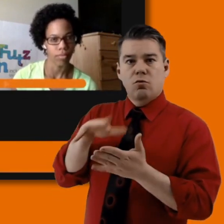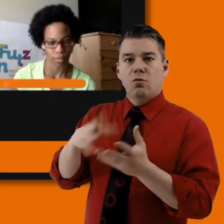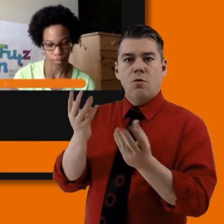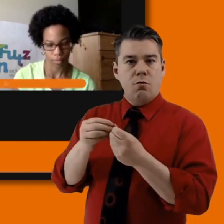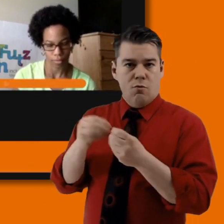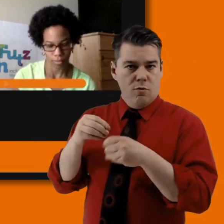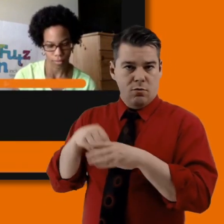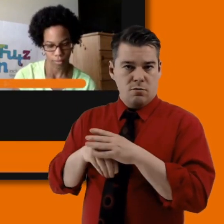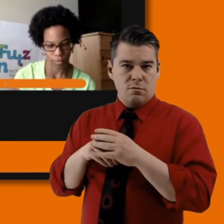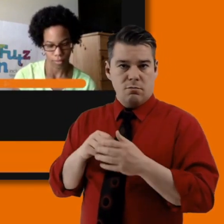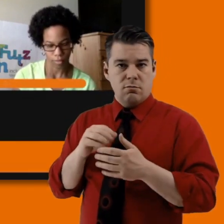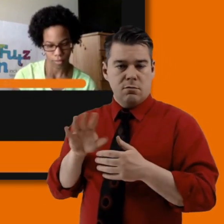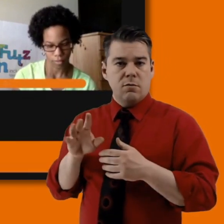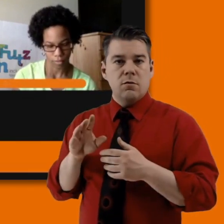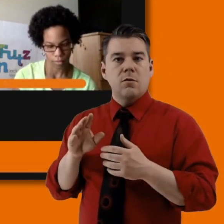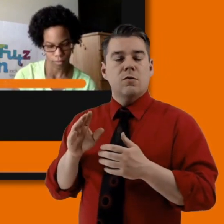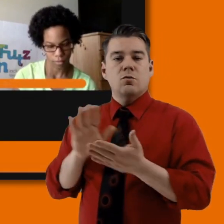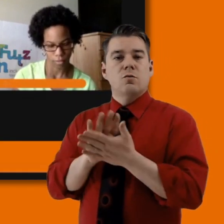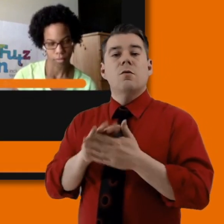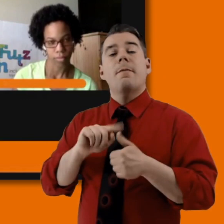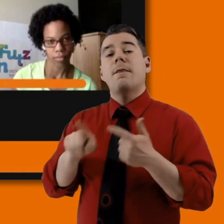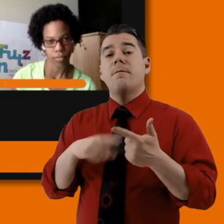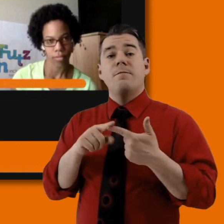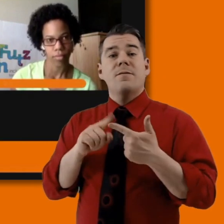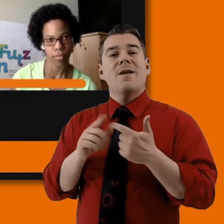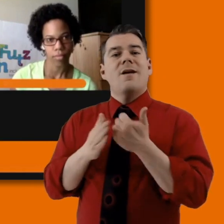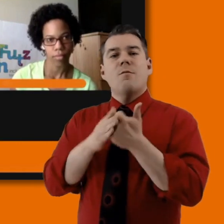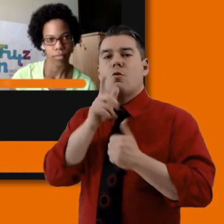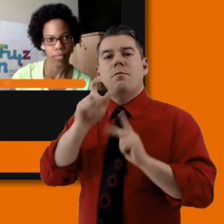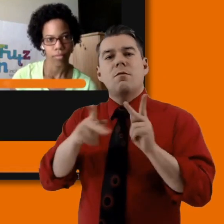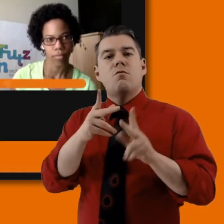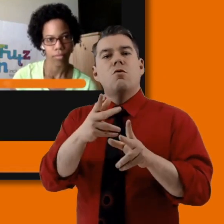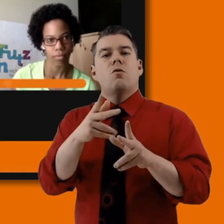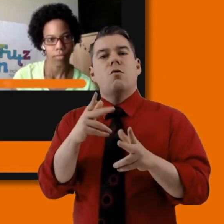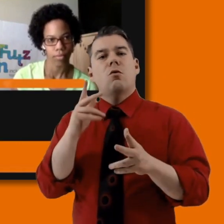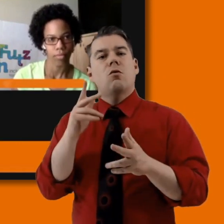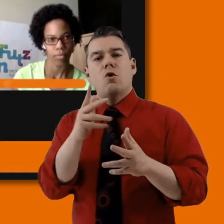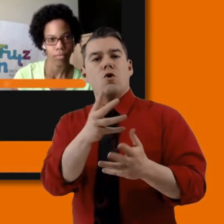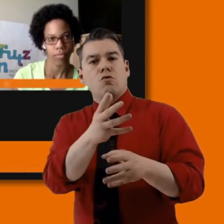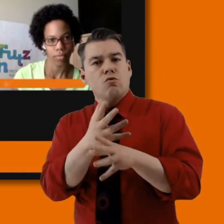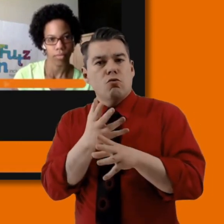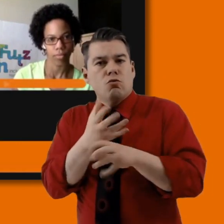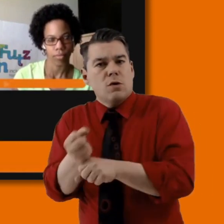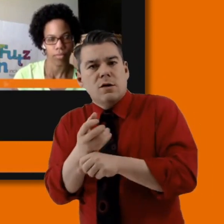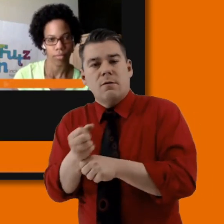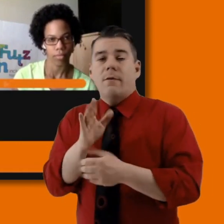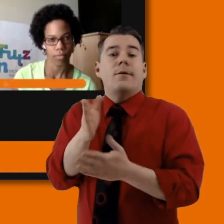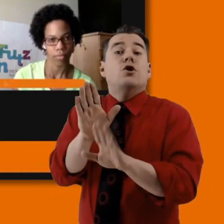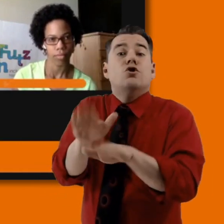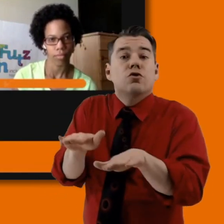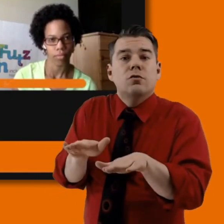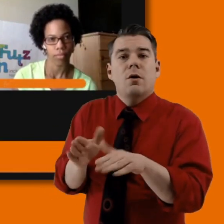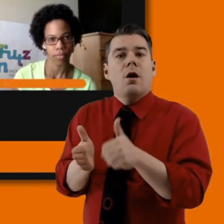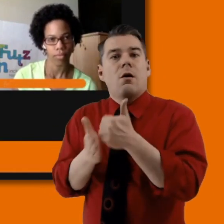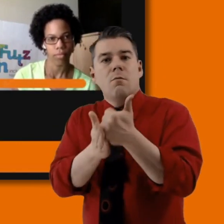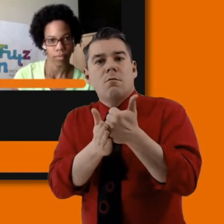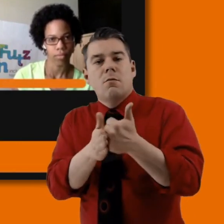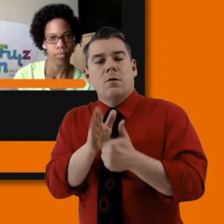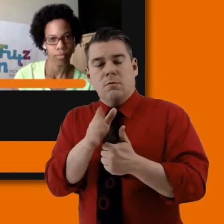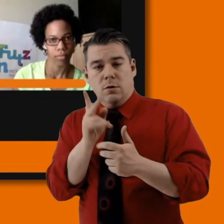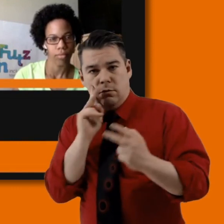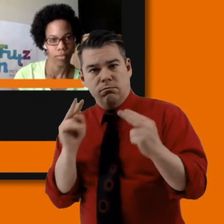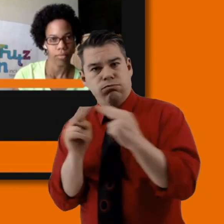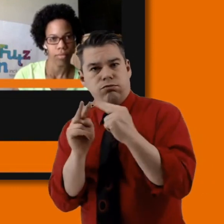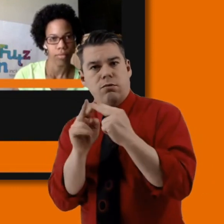school, and B, help the people, the recipients of the care, help those children continue to get to see their practitioner,